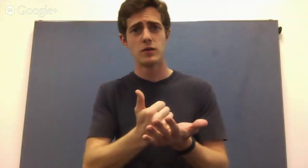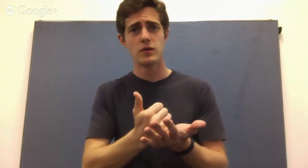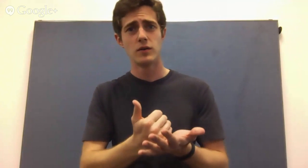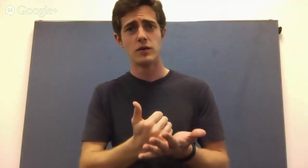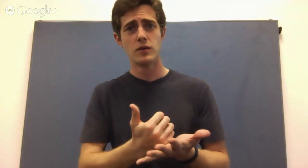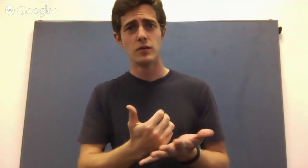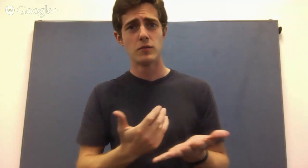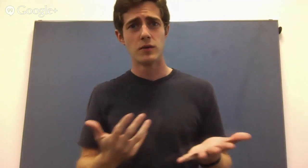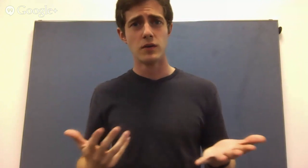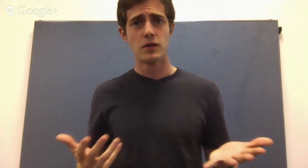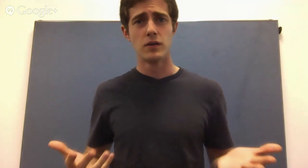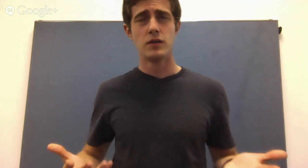hope.